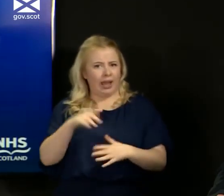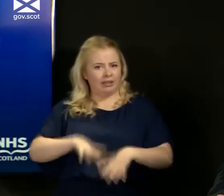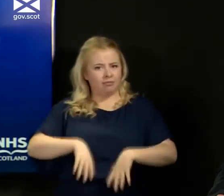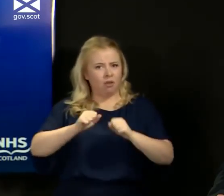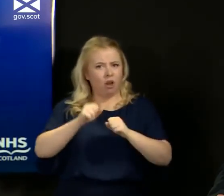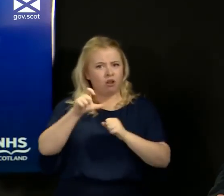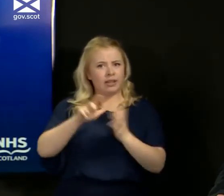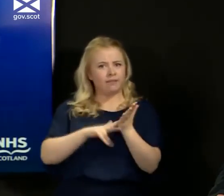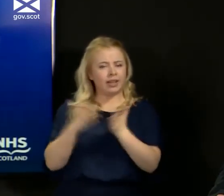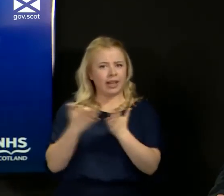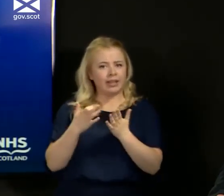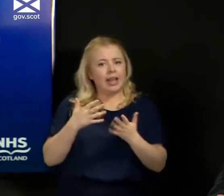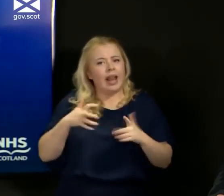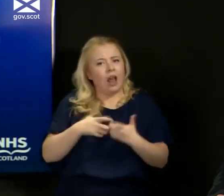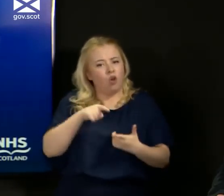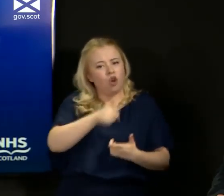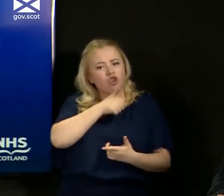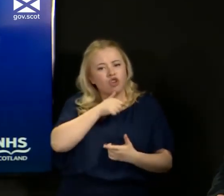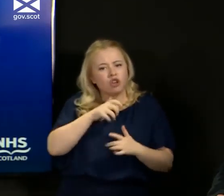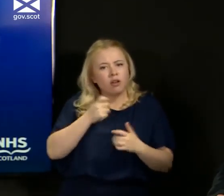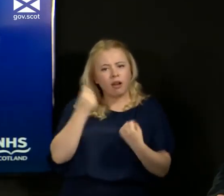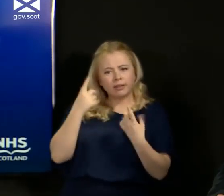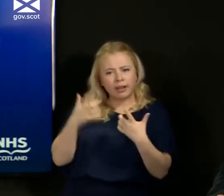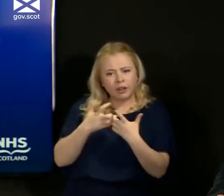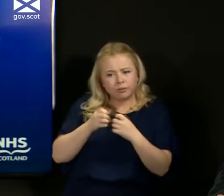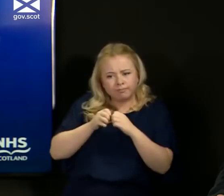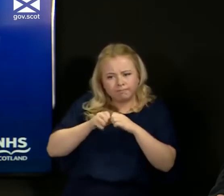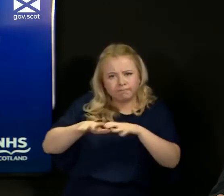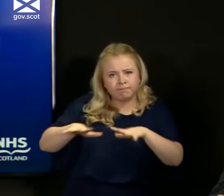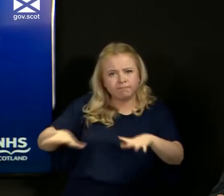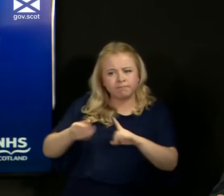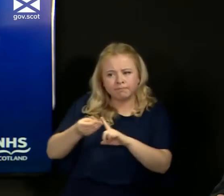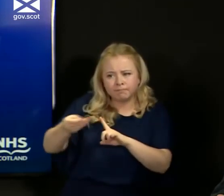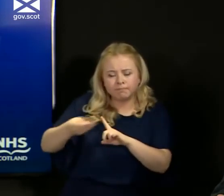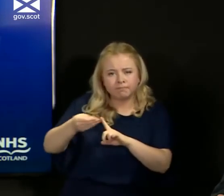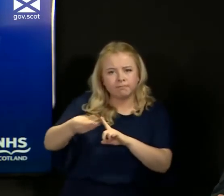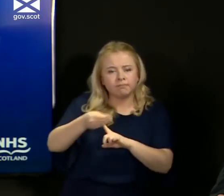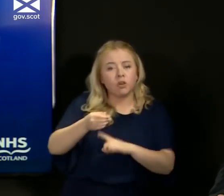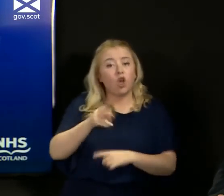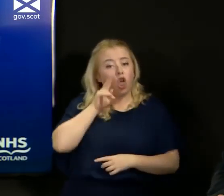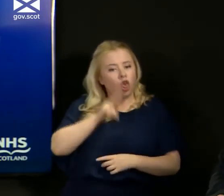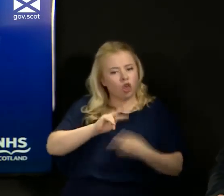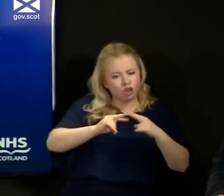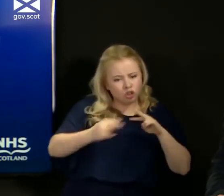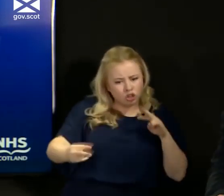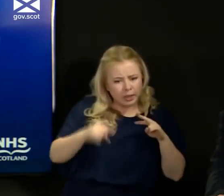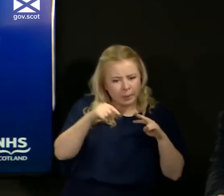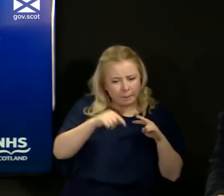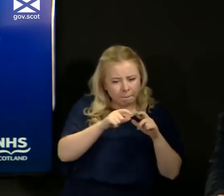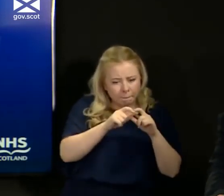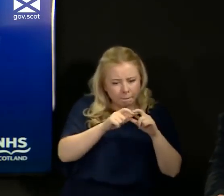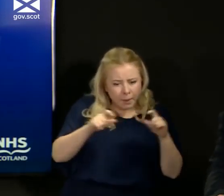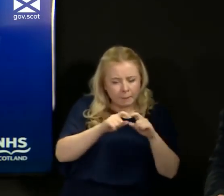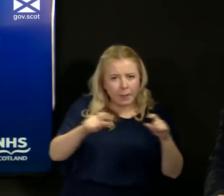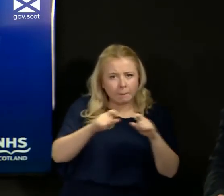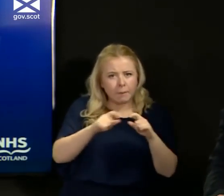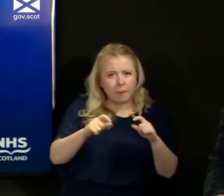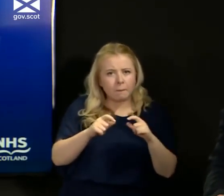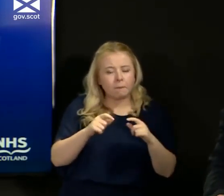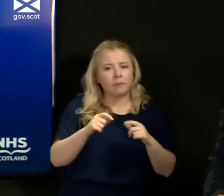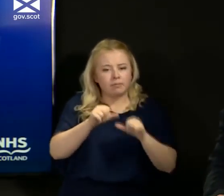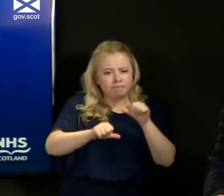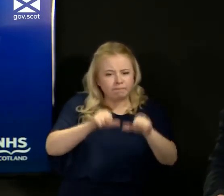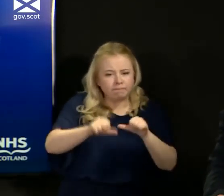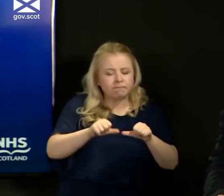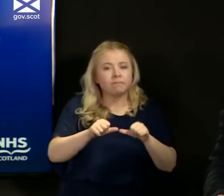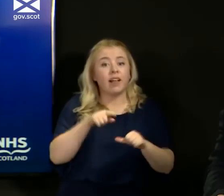this is being used to understand how it has spread in Scotland. By looking at the genome sequences of the SARS-CoV-2 virus, this work